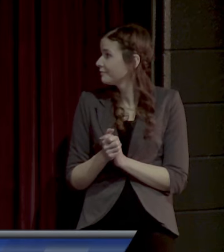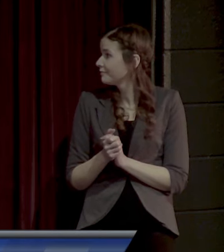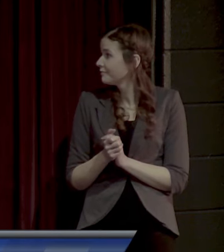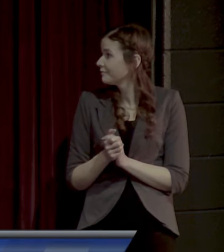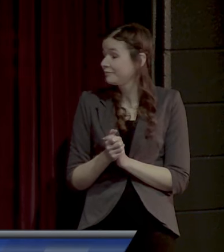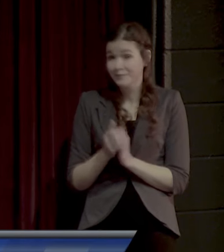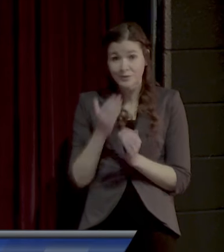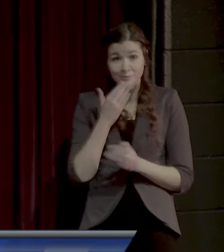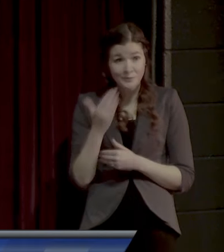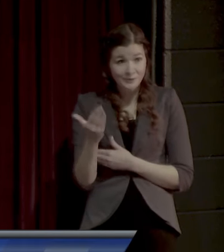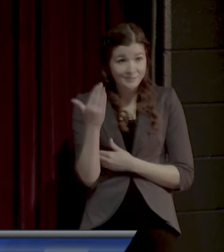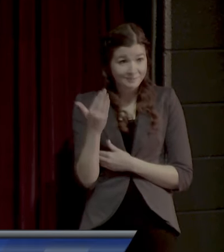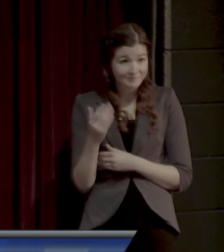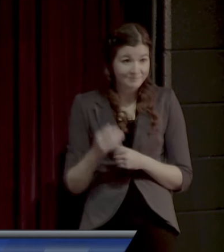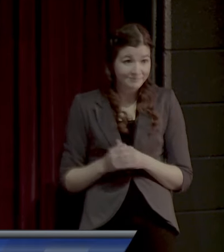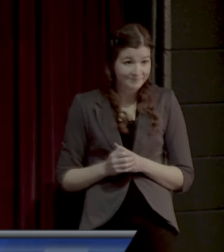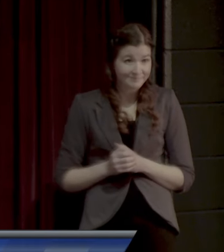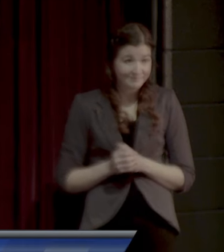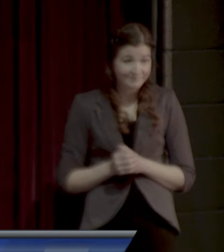Good morning.